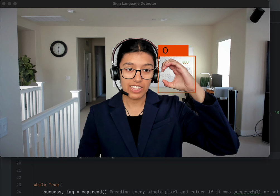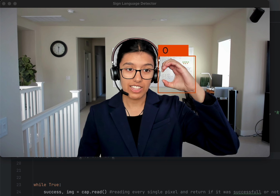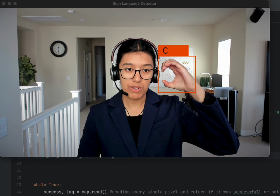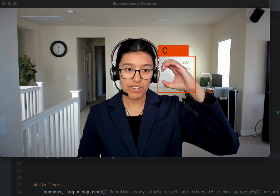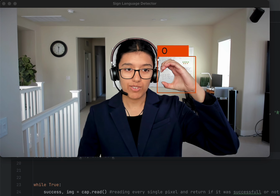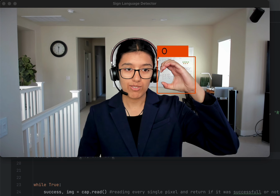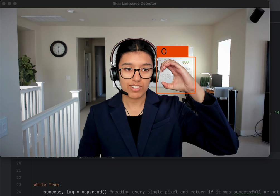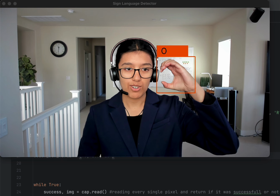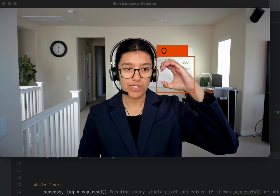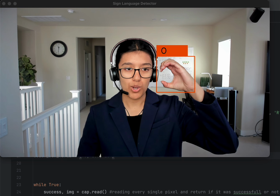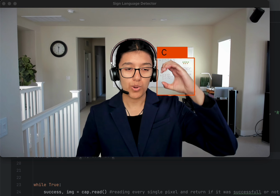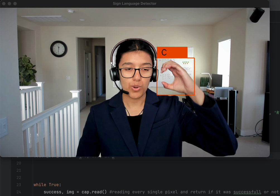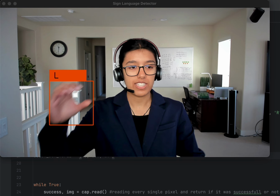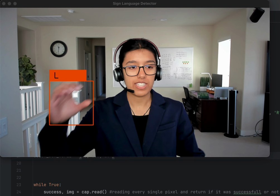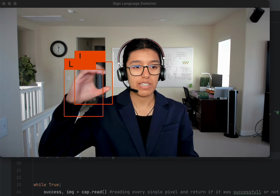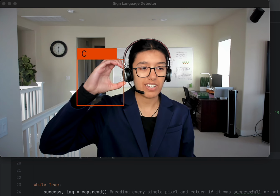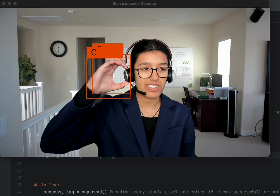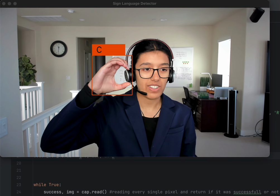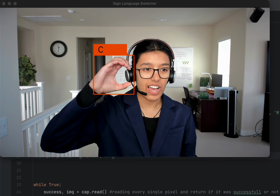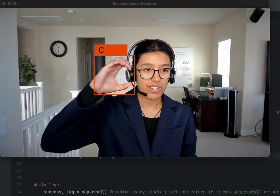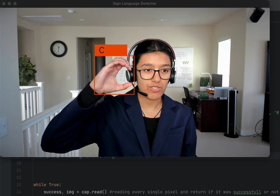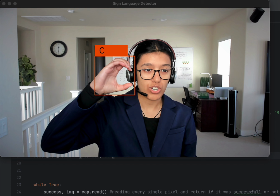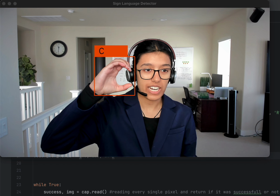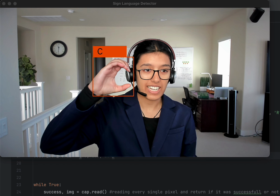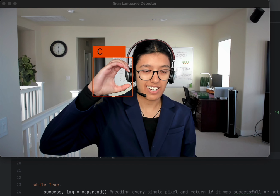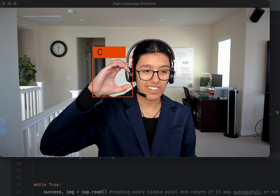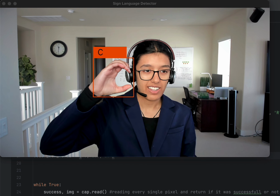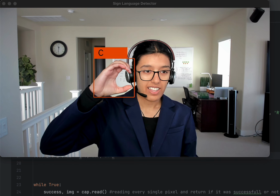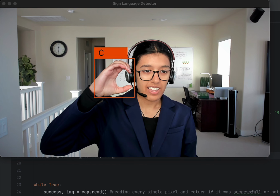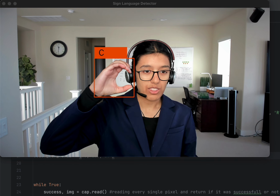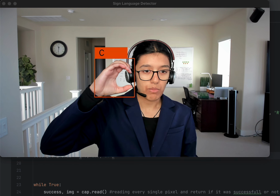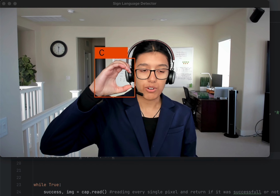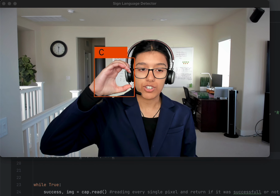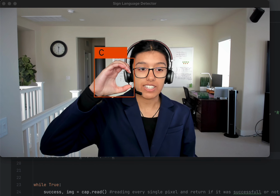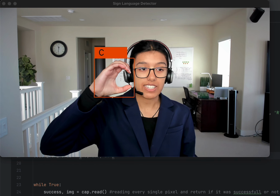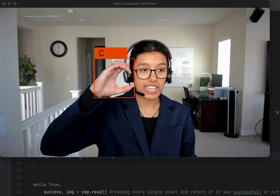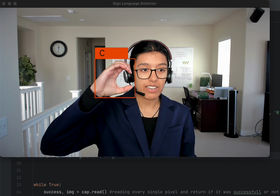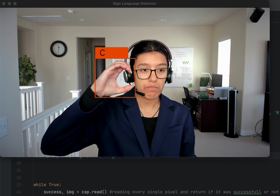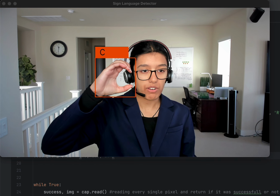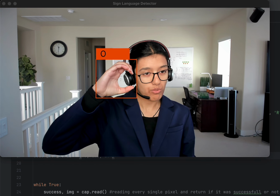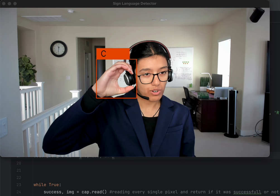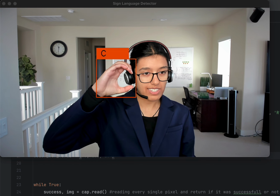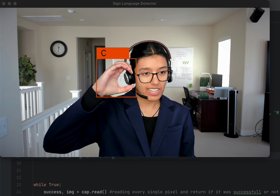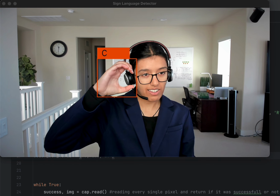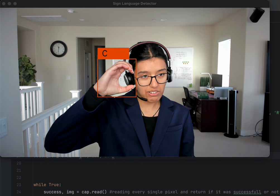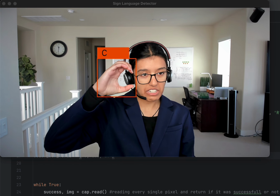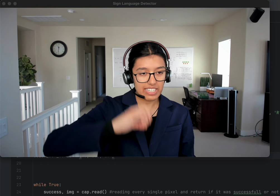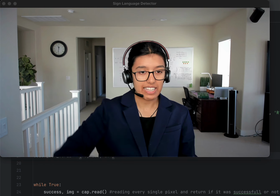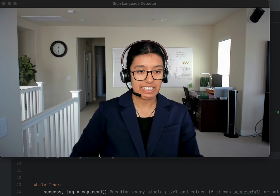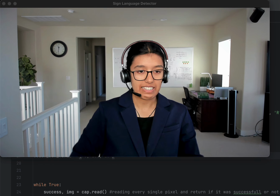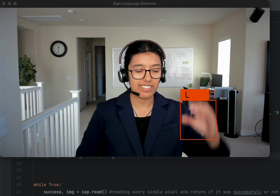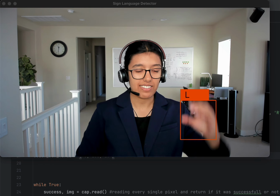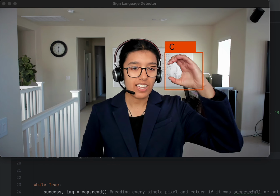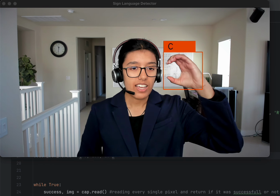a little bit confused, doesn't know if it's O or C because of the lack of training data that the model couldn't take in. But for this hand, it does